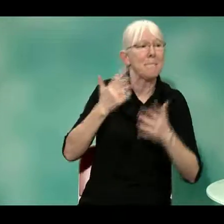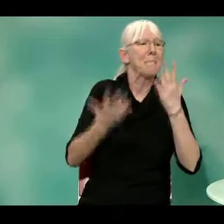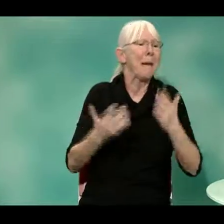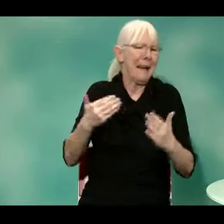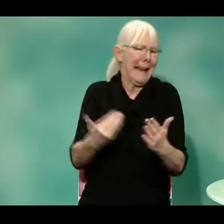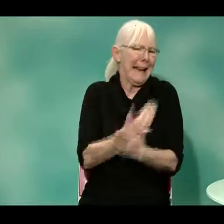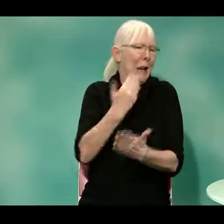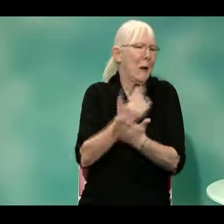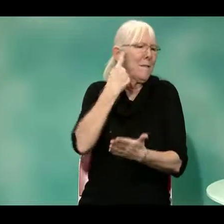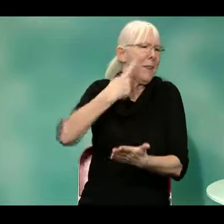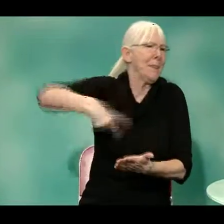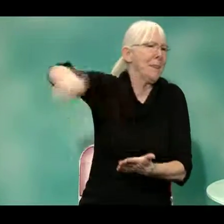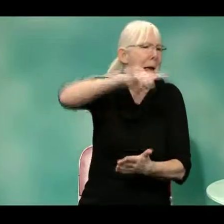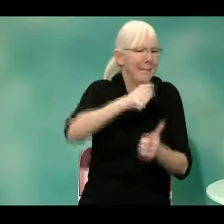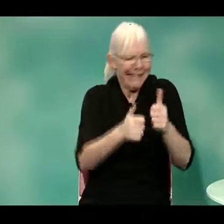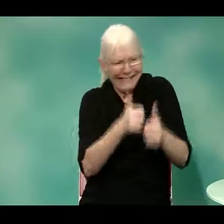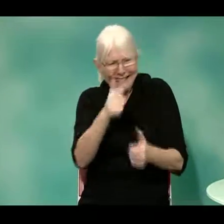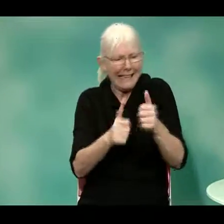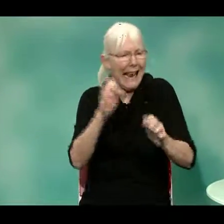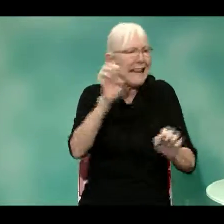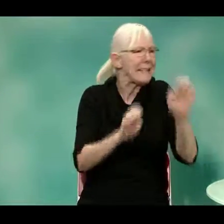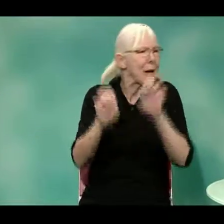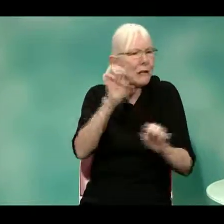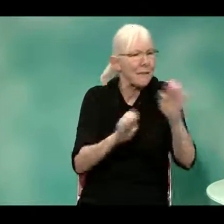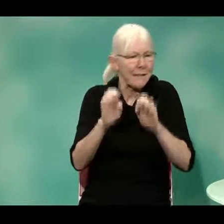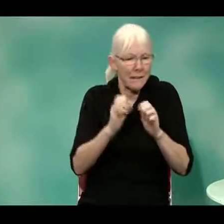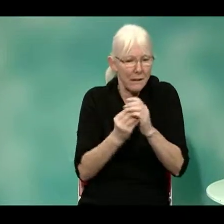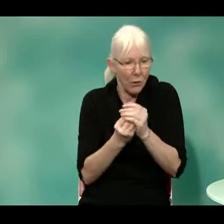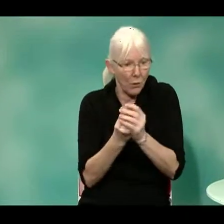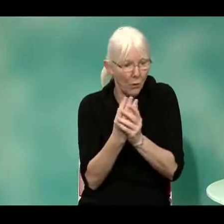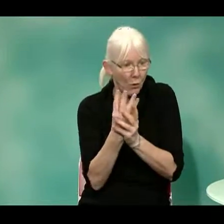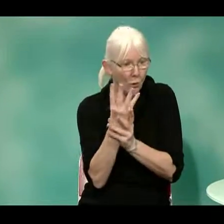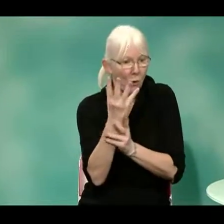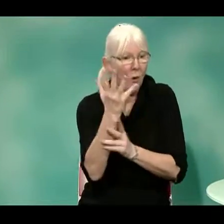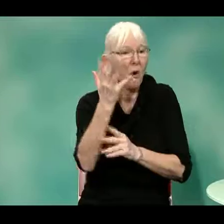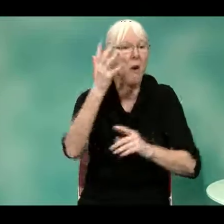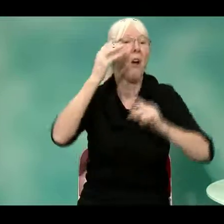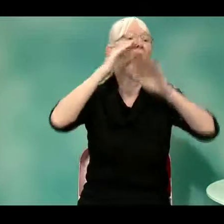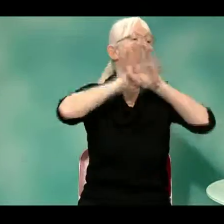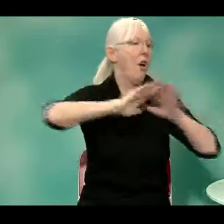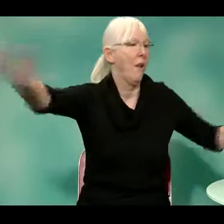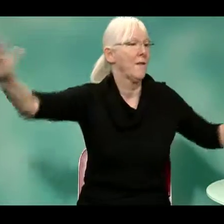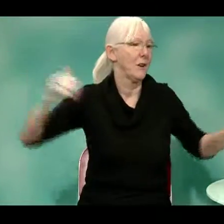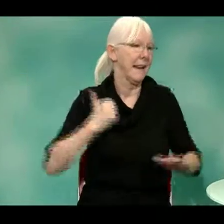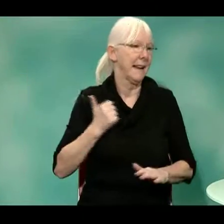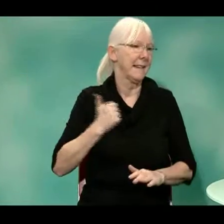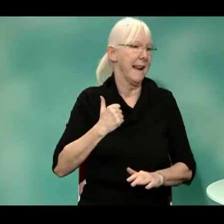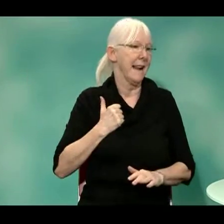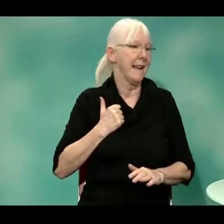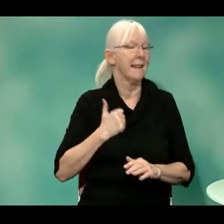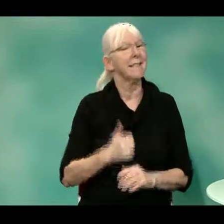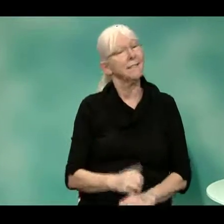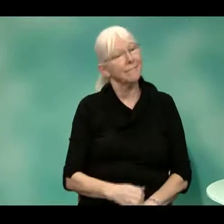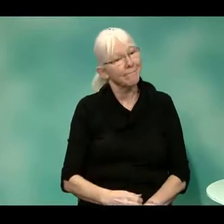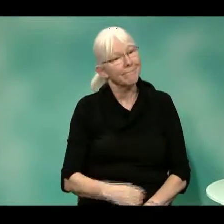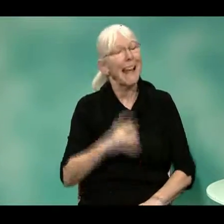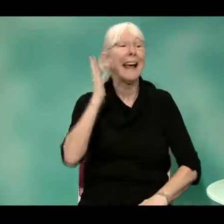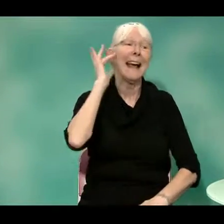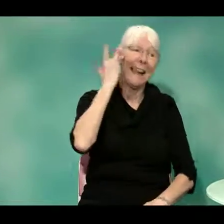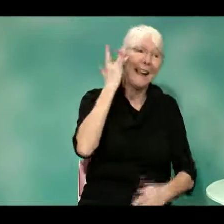rolling that out in the U.S. So I think in Canada, it's still pretty new in an experimental phase. So hopefully as it grows,